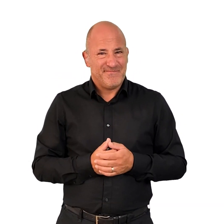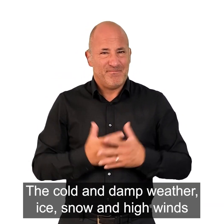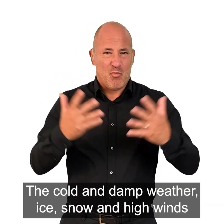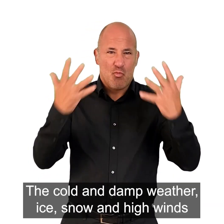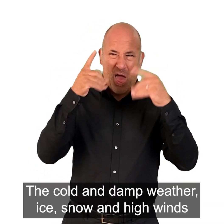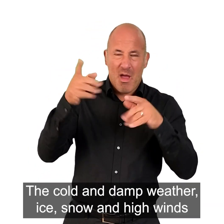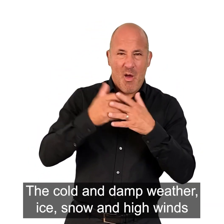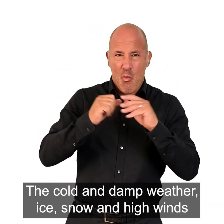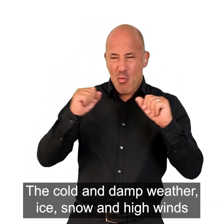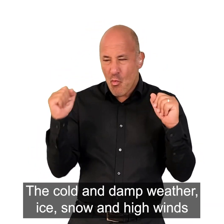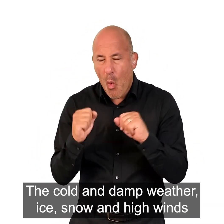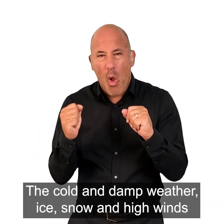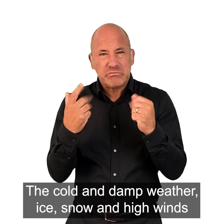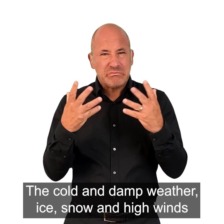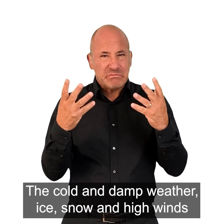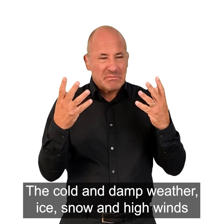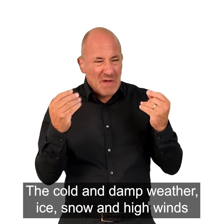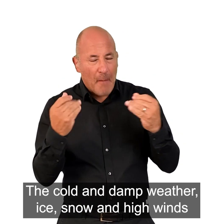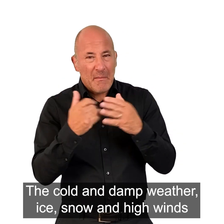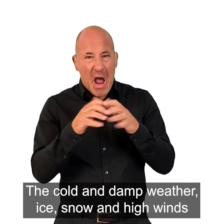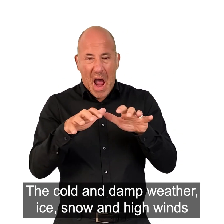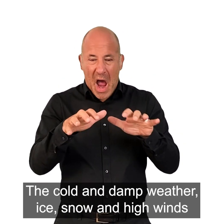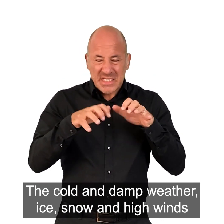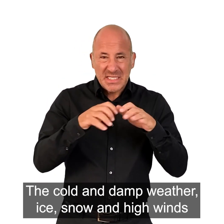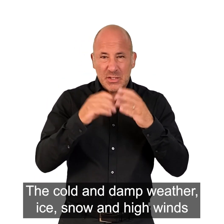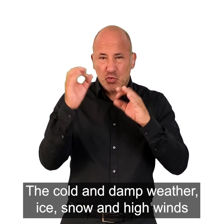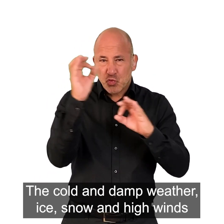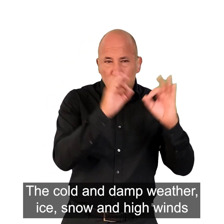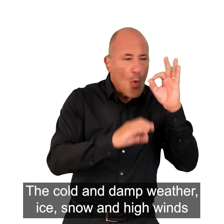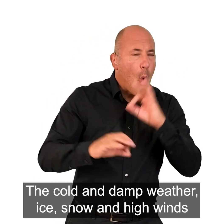The cold and damp weather, ice, snow and high winds